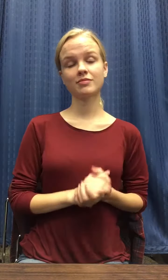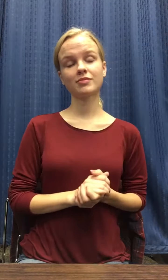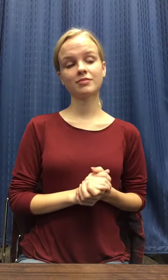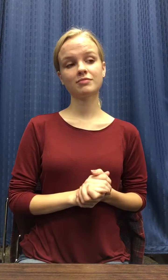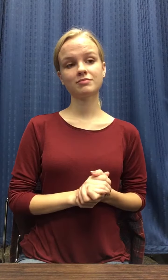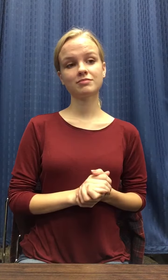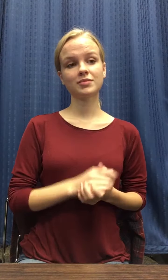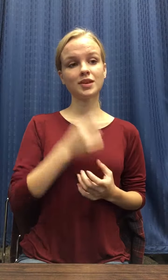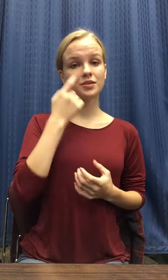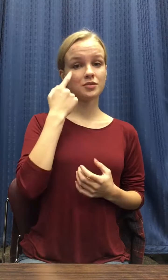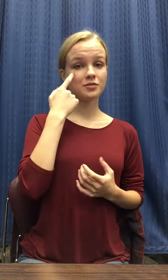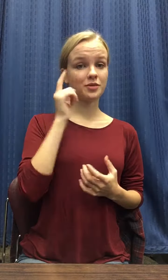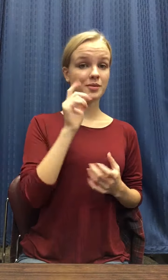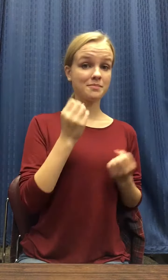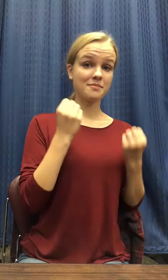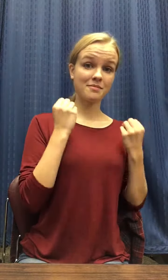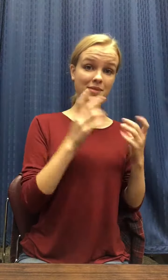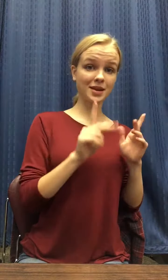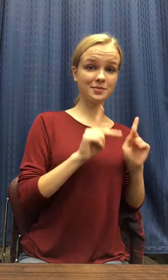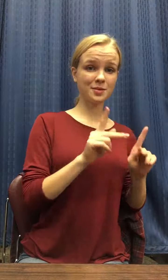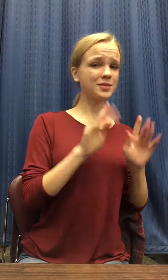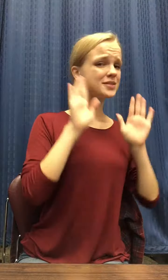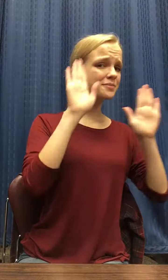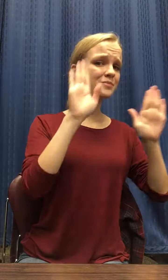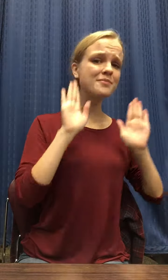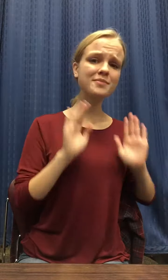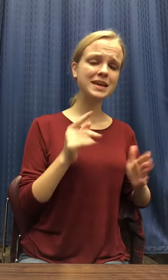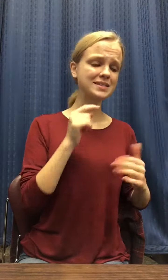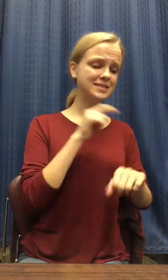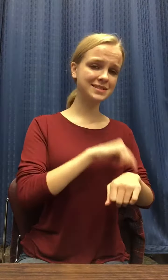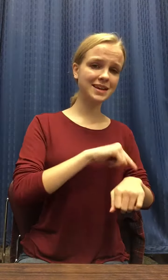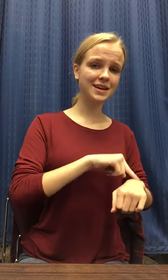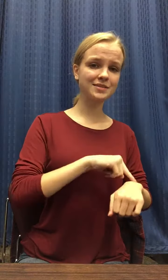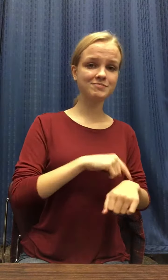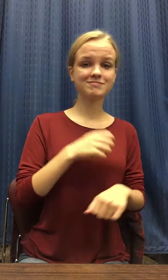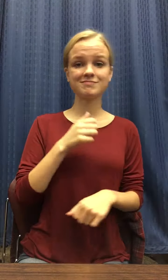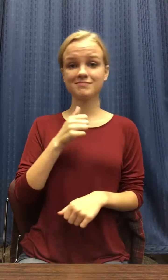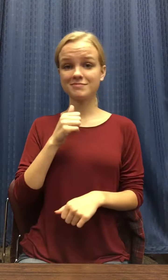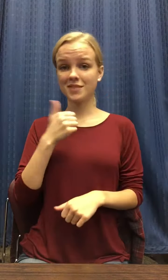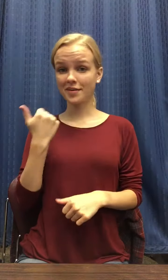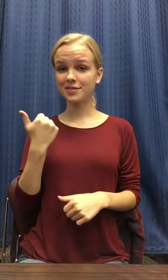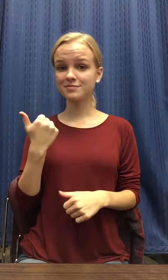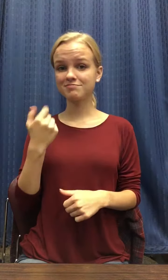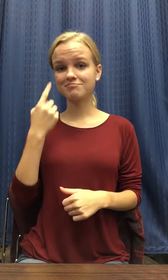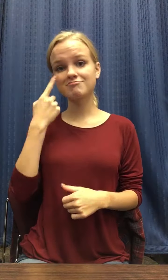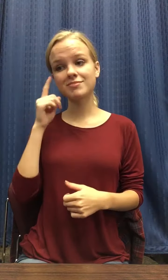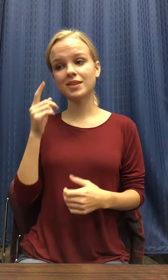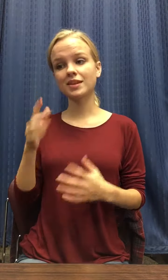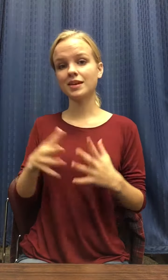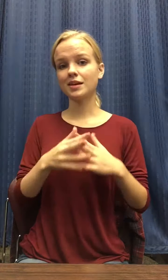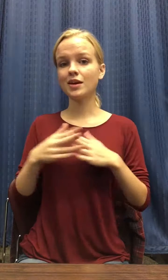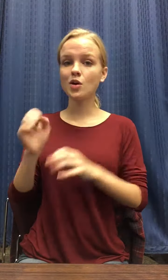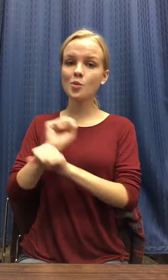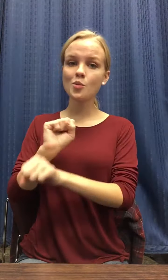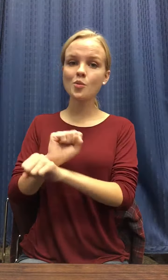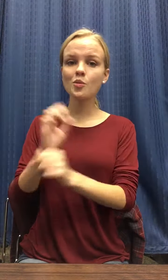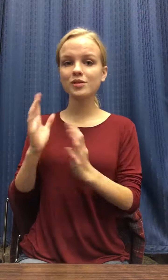For others, such as the American worker, the American immigrant, it was quite